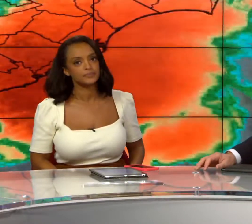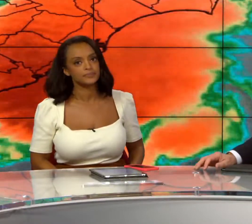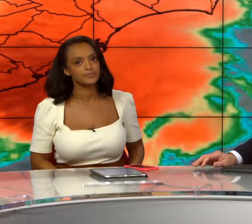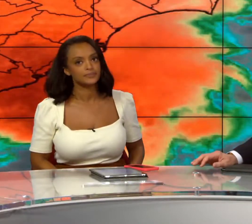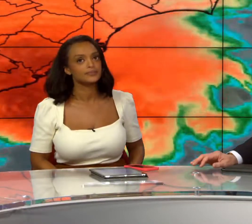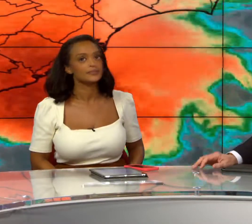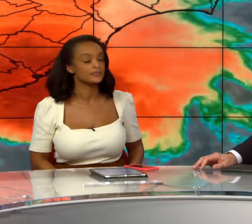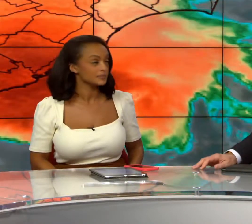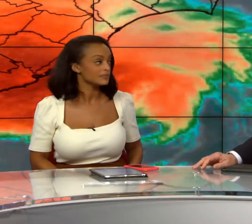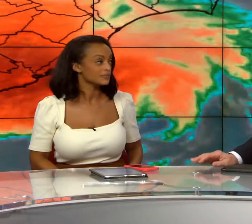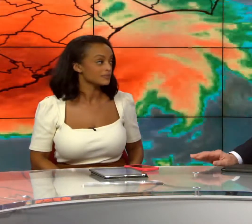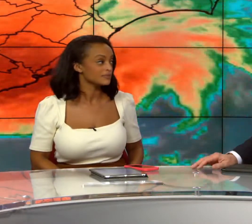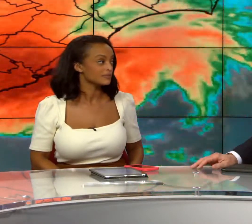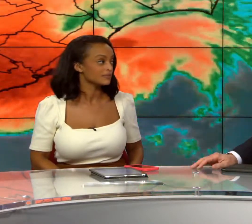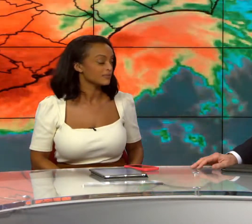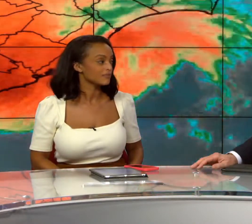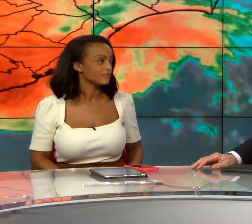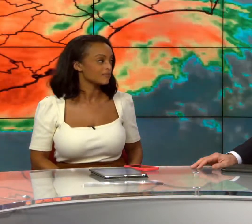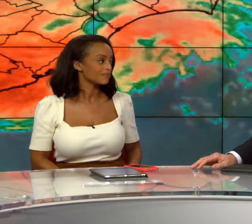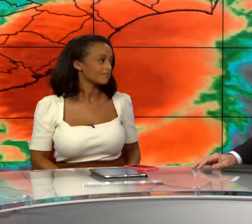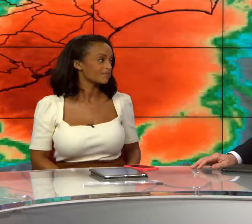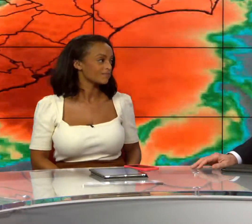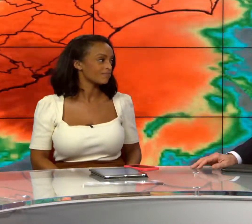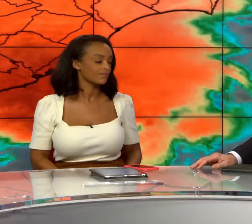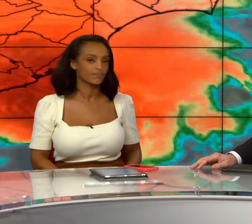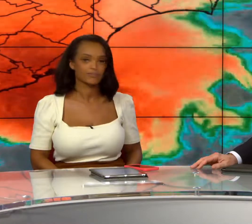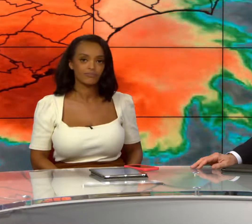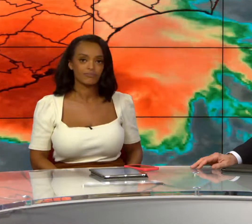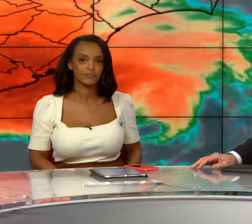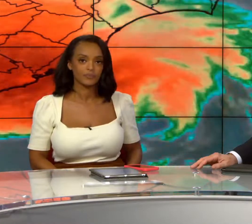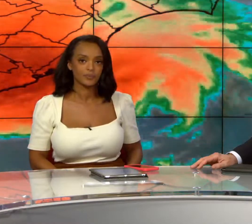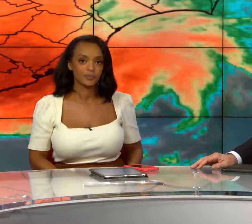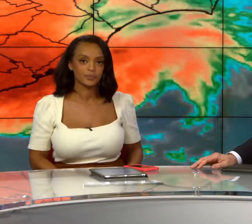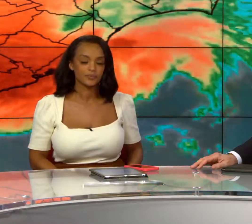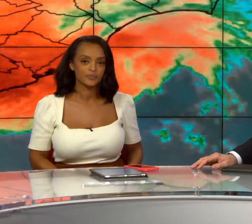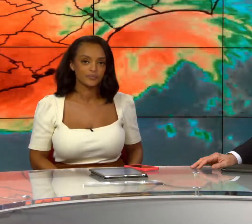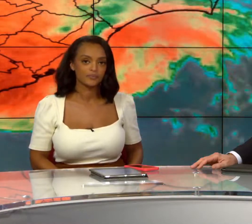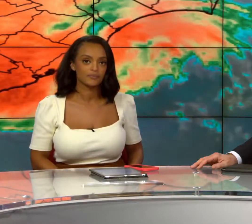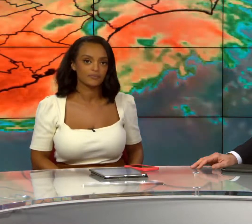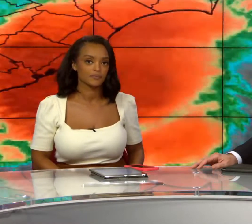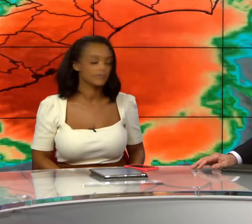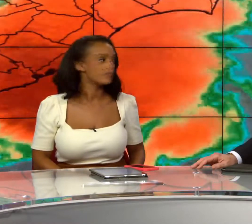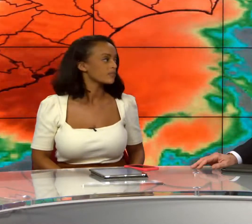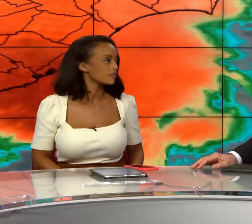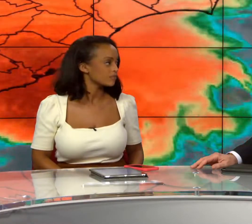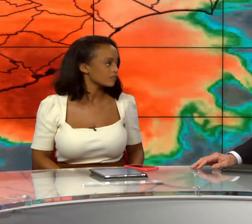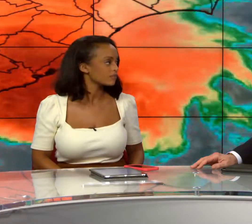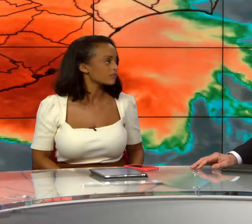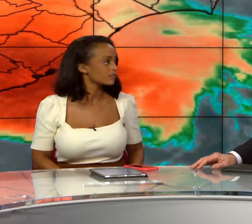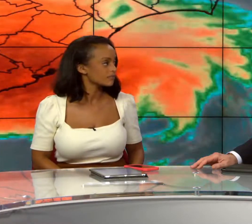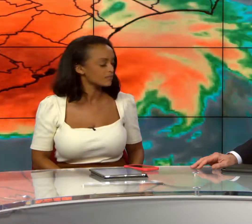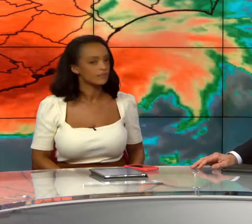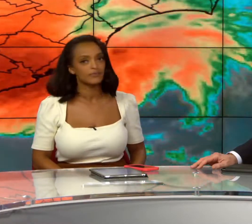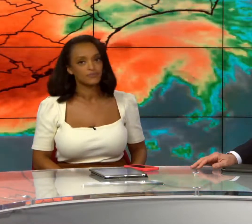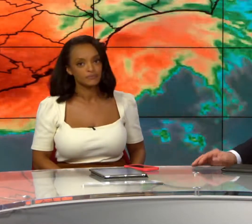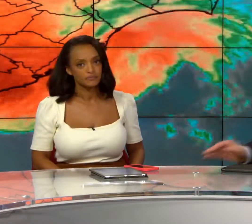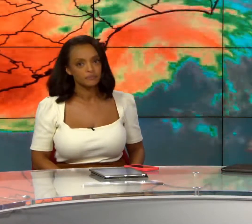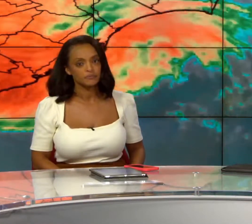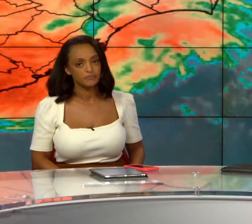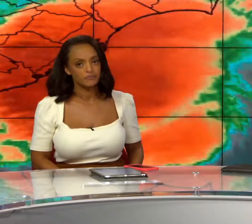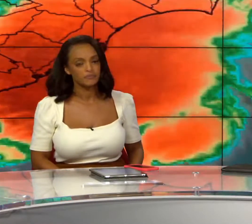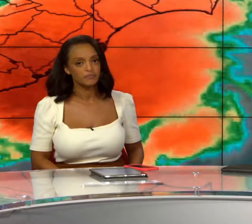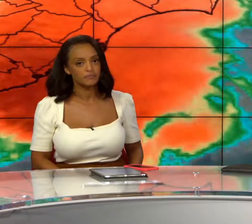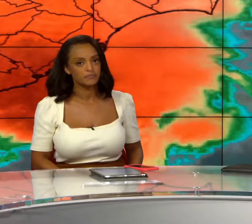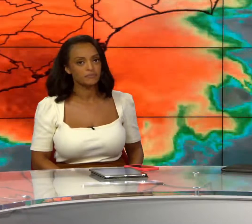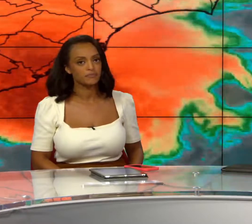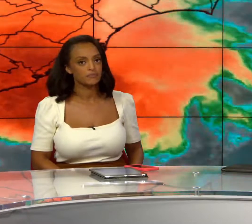are updating everyone on the situation with Hurricane Ian. The good news was that no deaths have been reported as a result of the storm